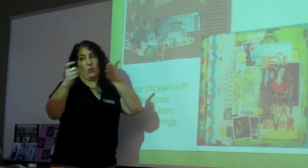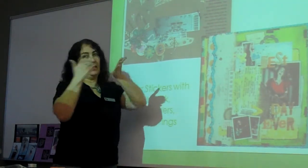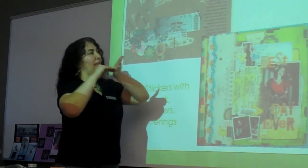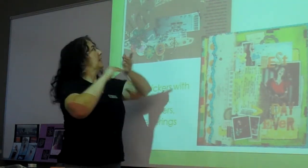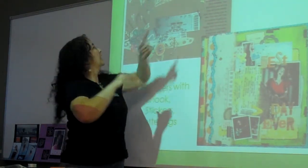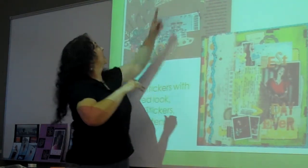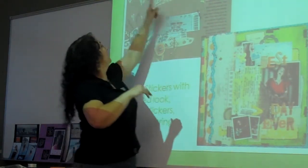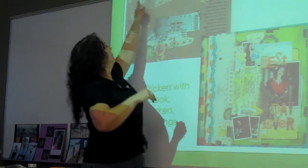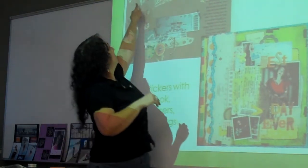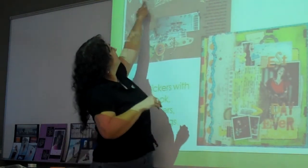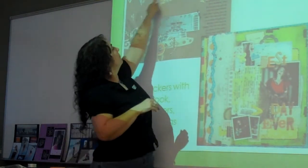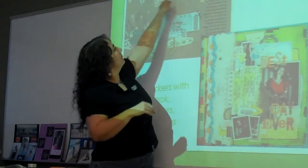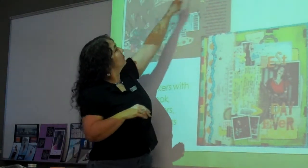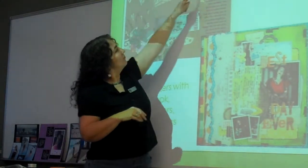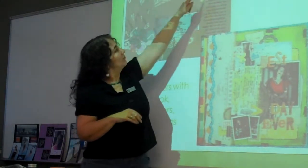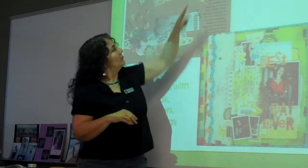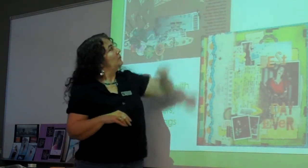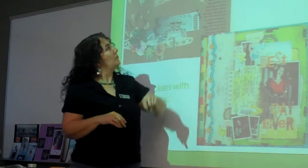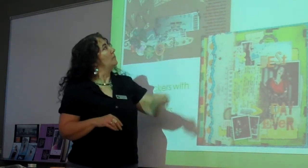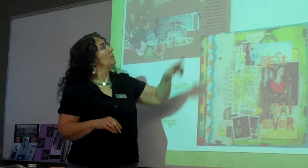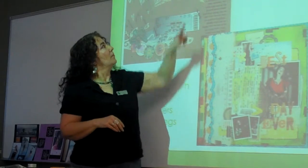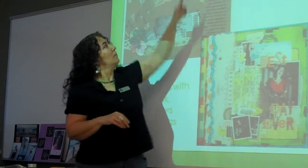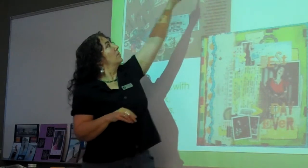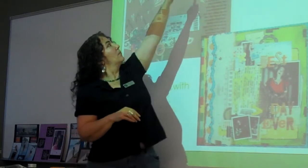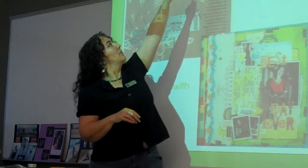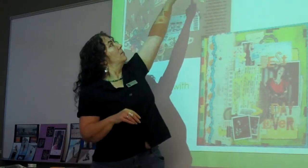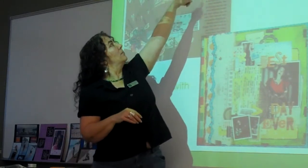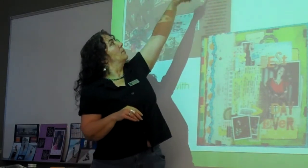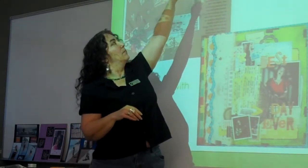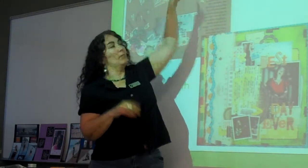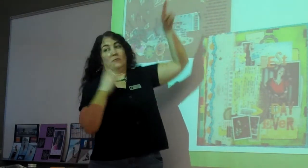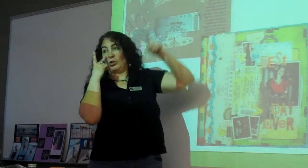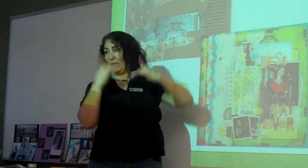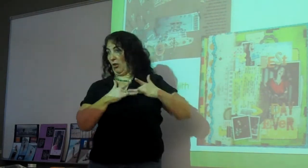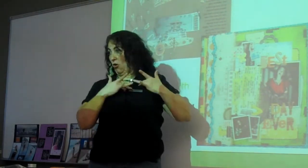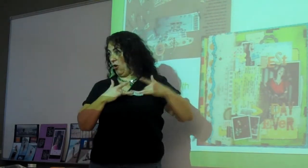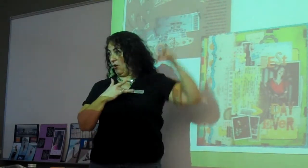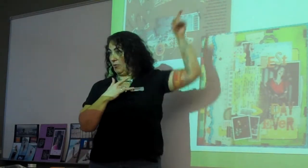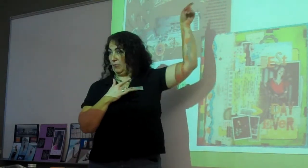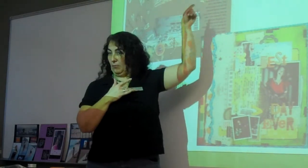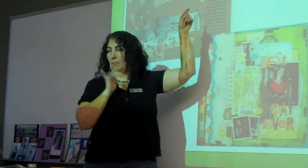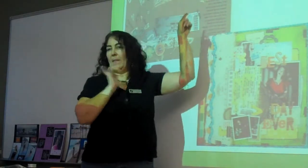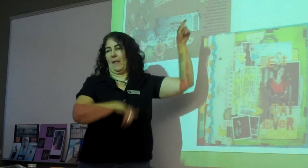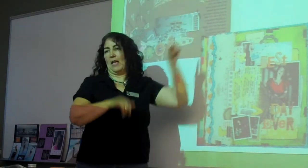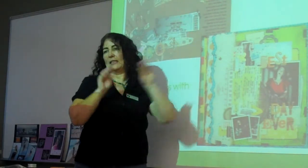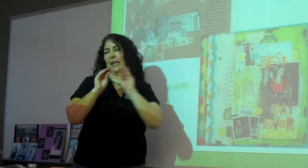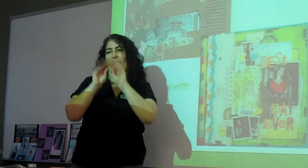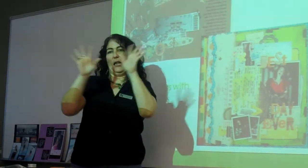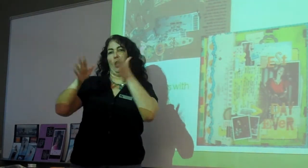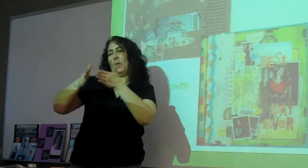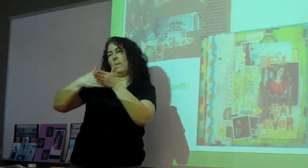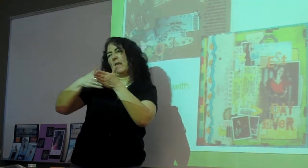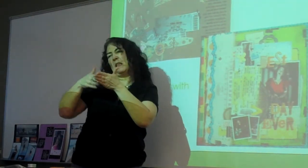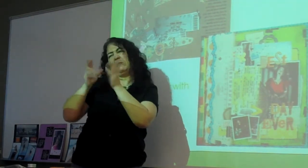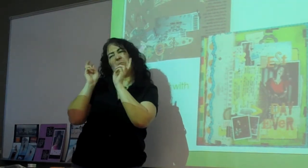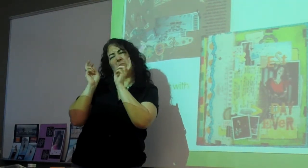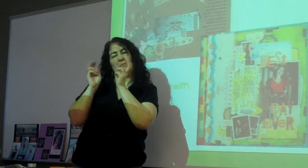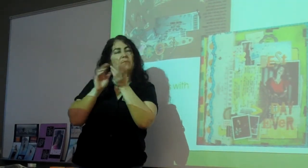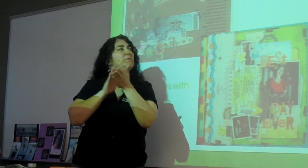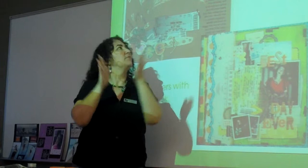or concerts. You see the heart that I actually just sewed under there?